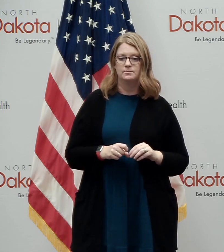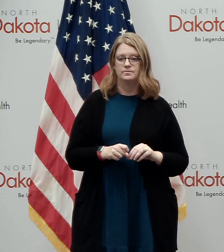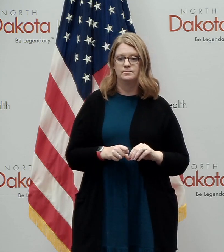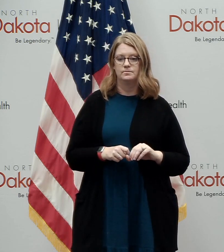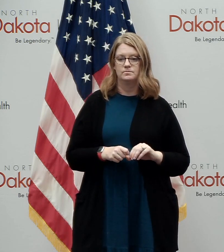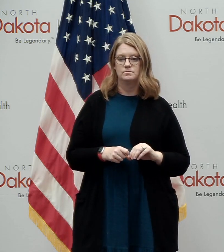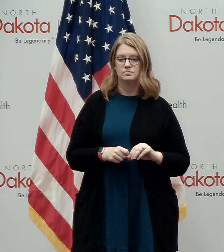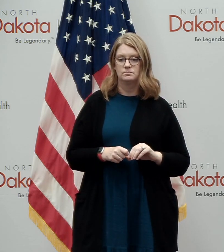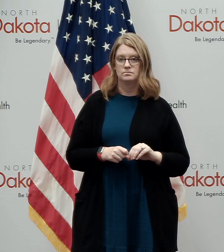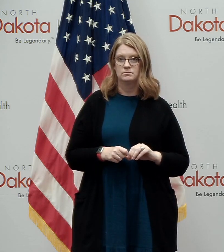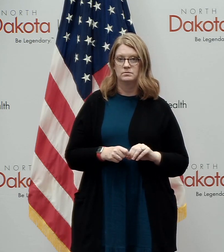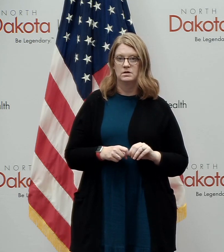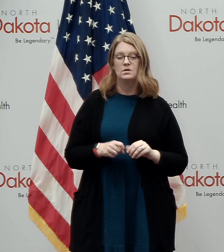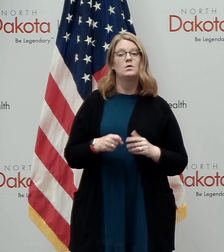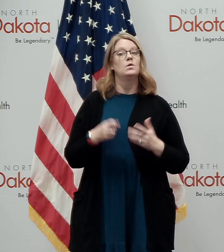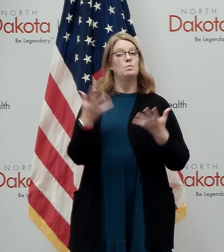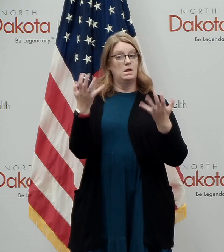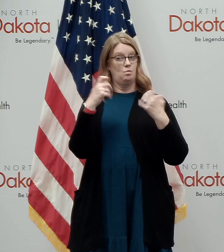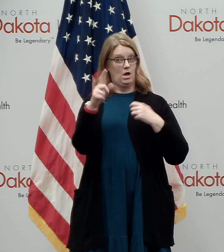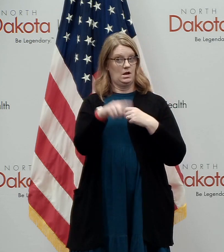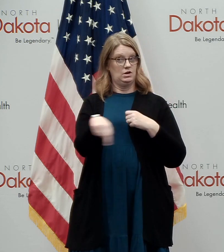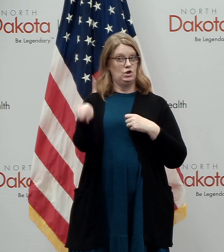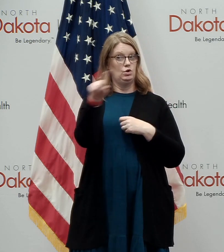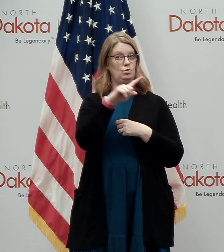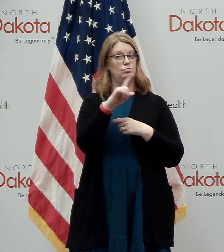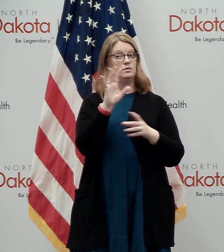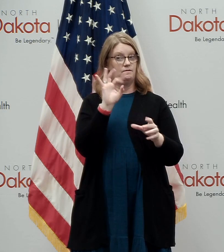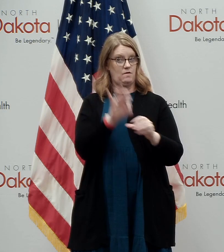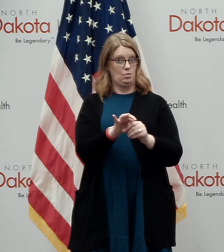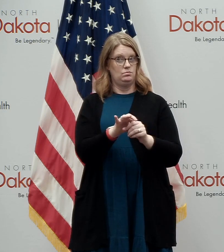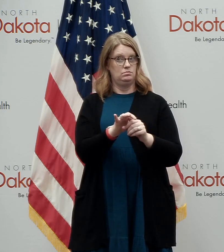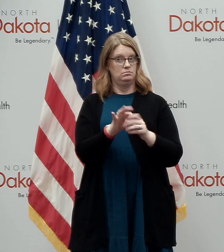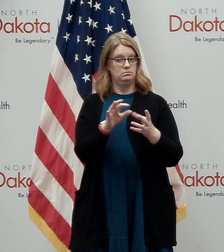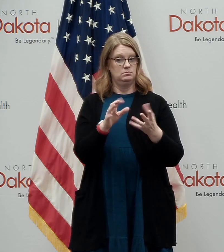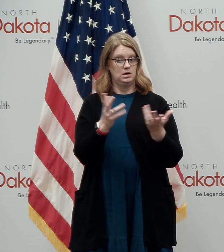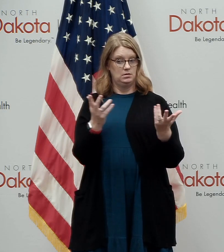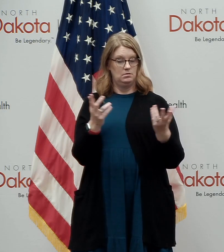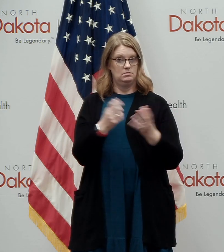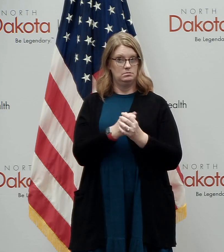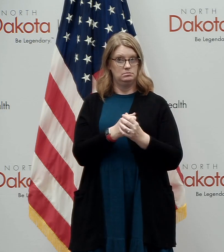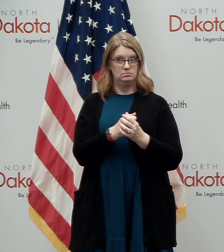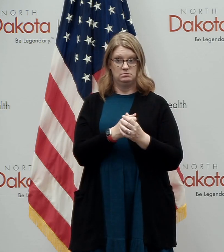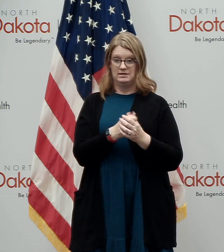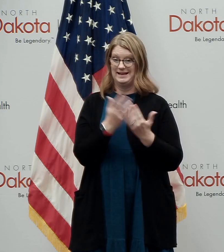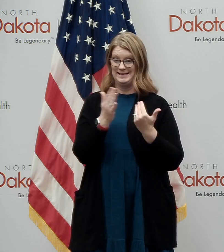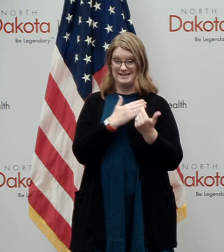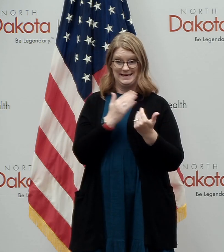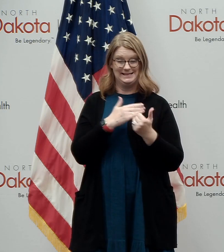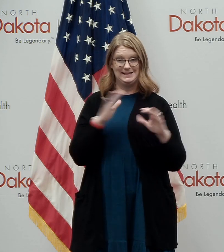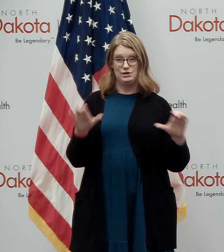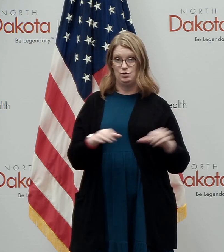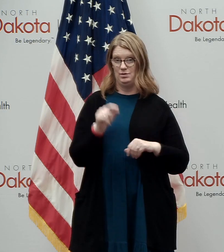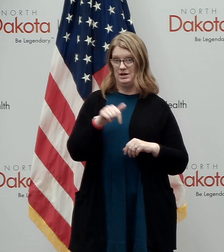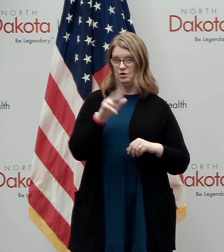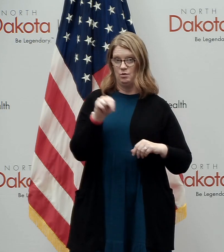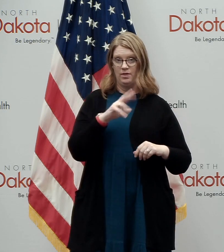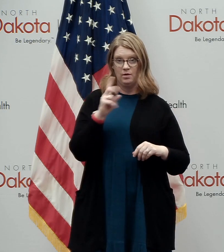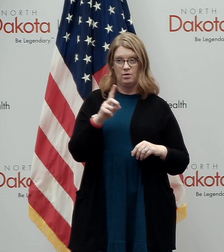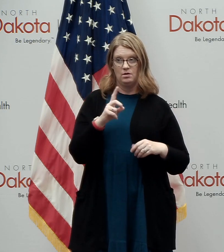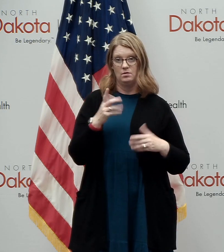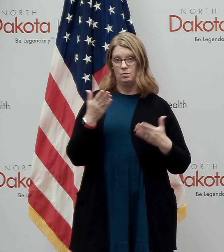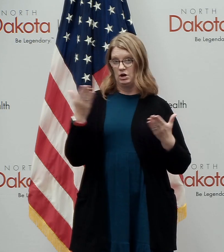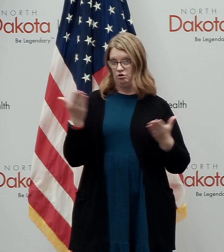we want you to have every opportunity, if you so choose to vote, that it's easy to do in North Dakota. We're here to help